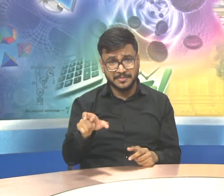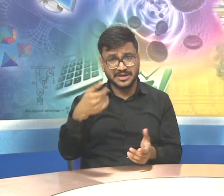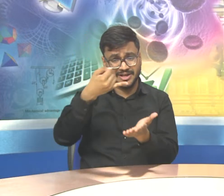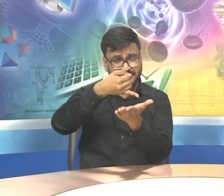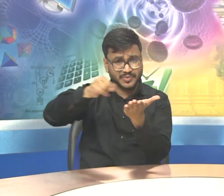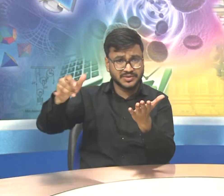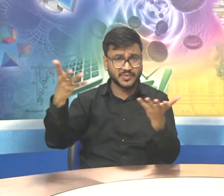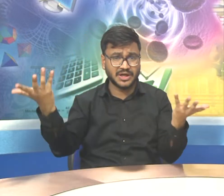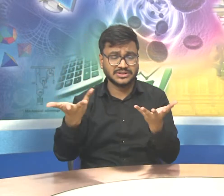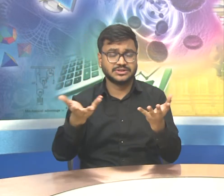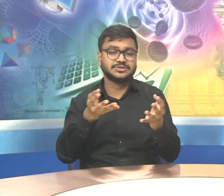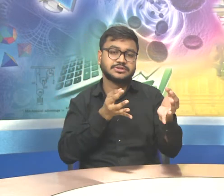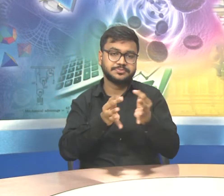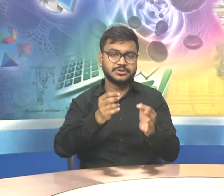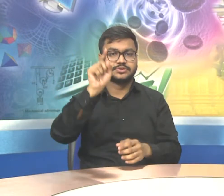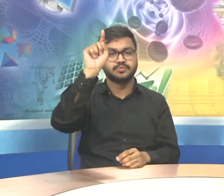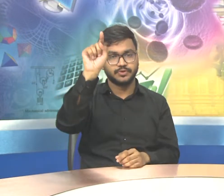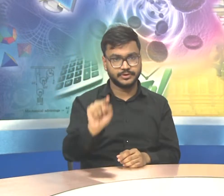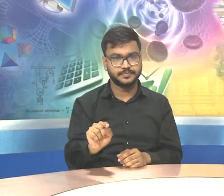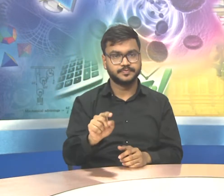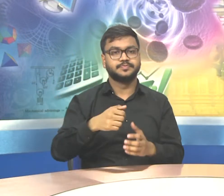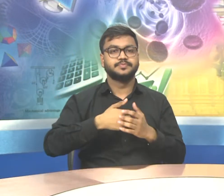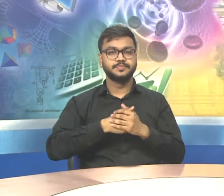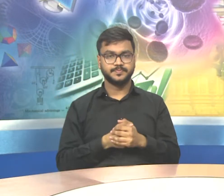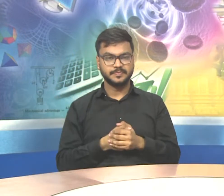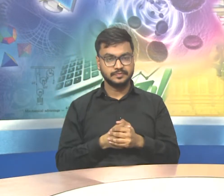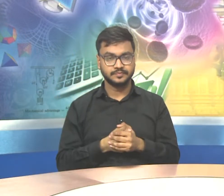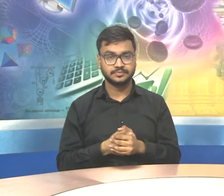Now we will look what is tenure and removal.